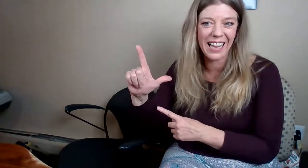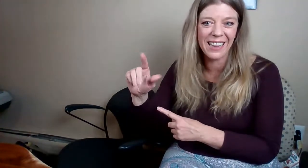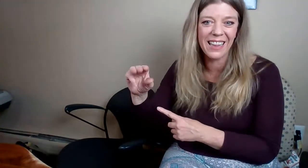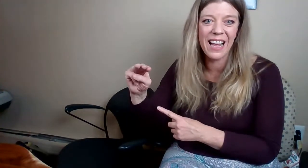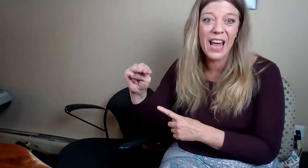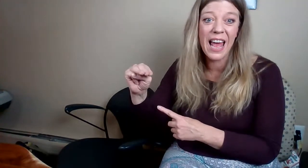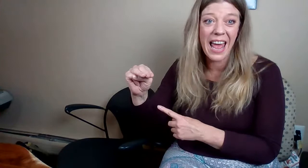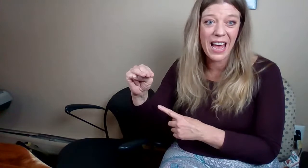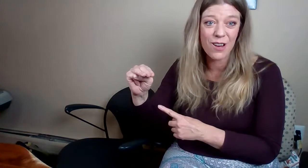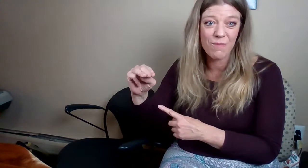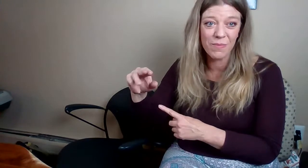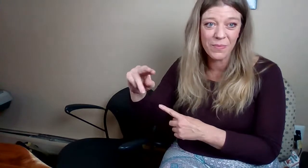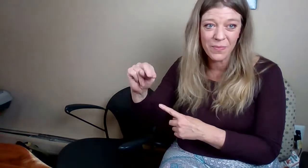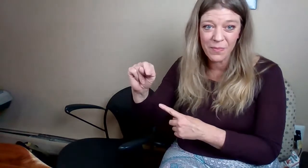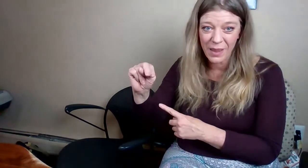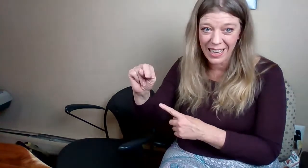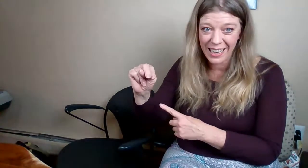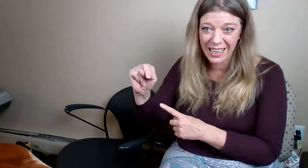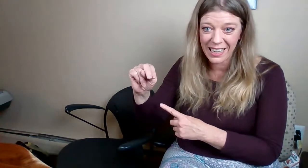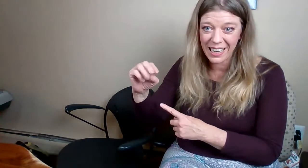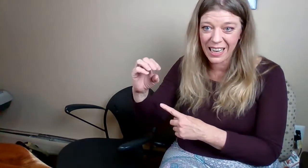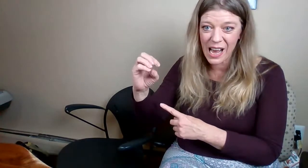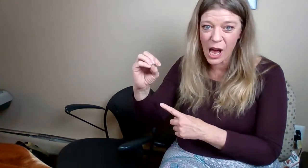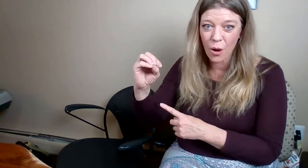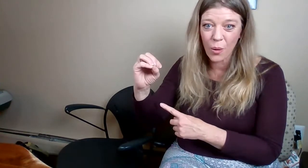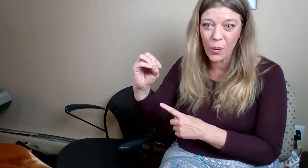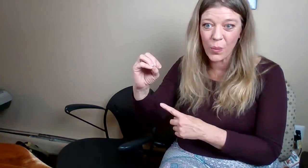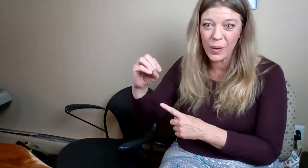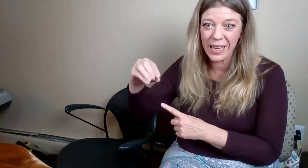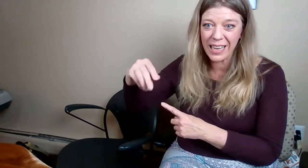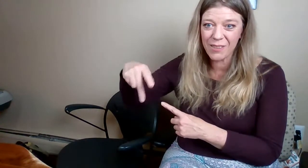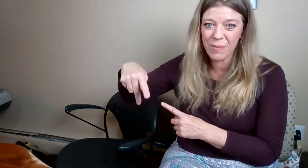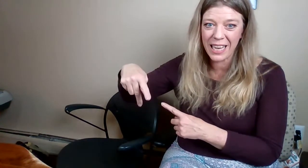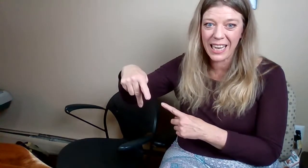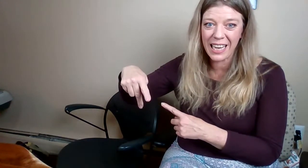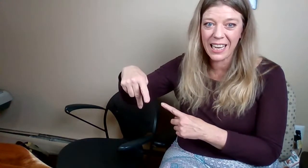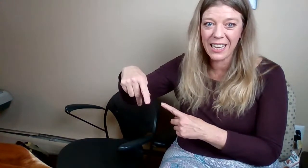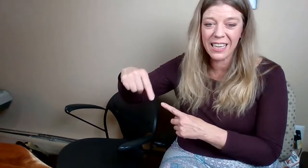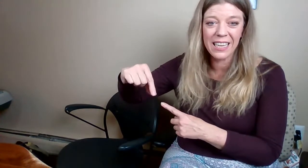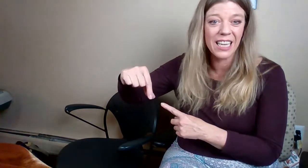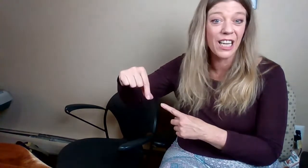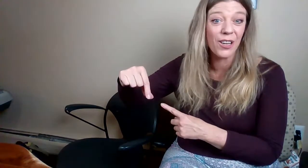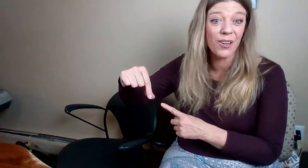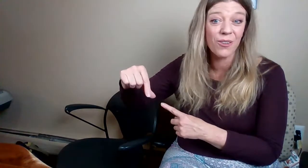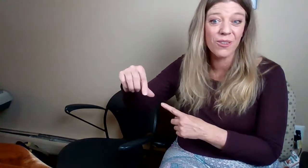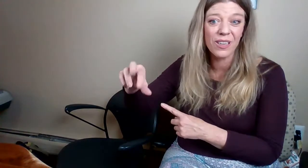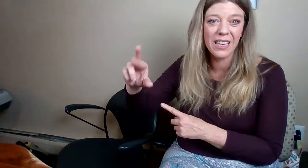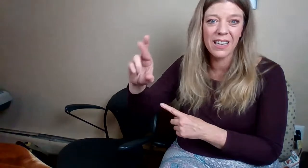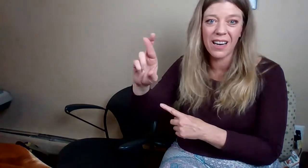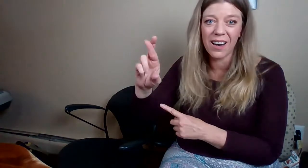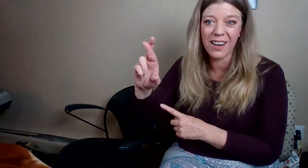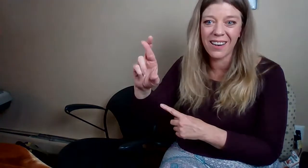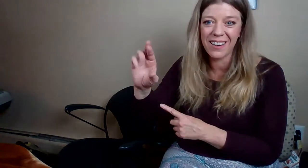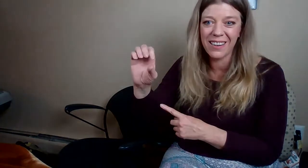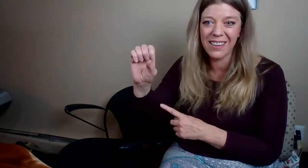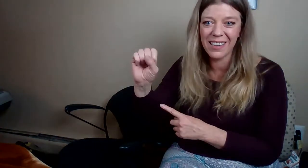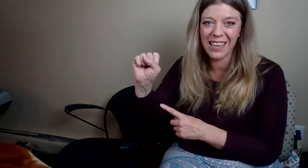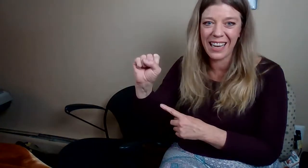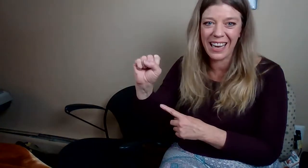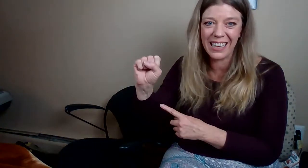L, M, N, O, P, Q, R,